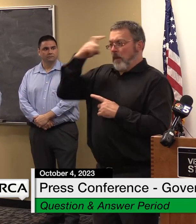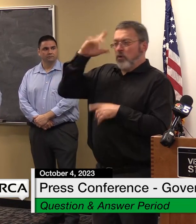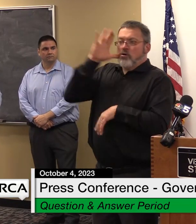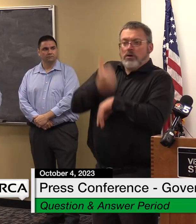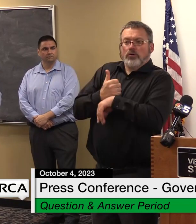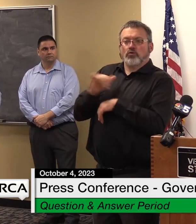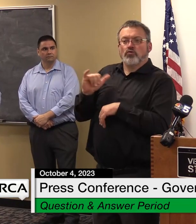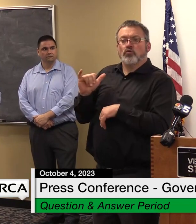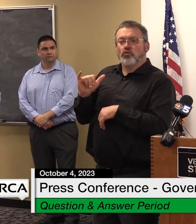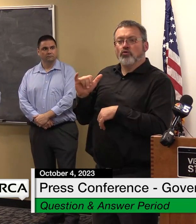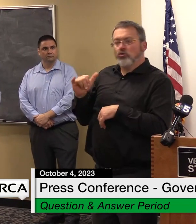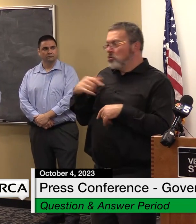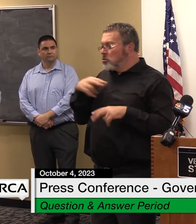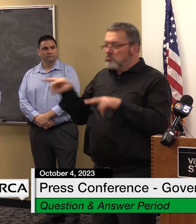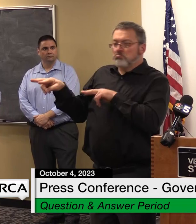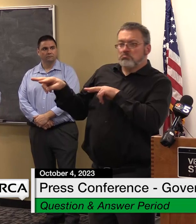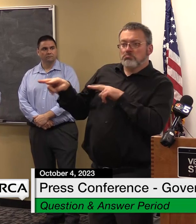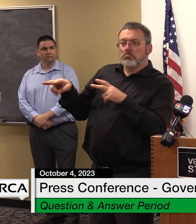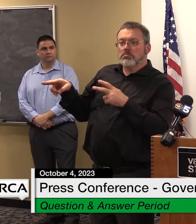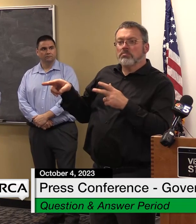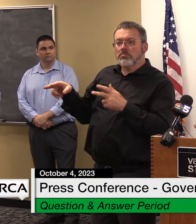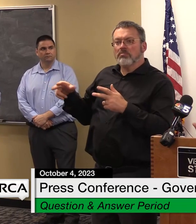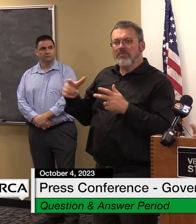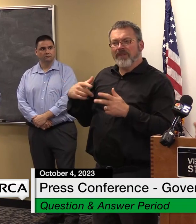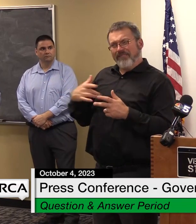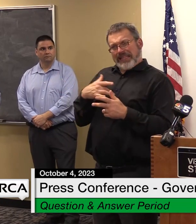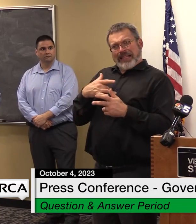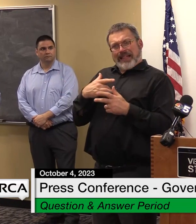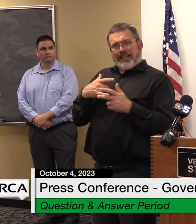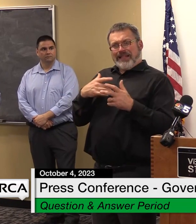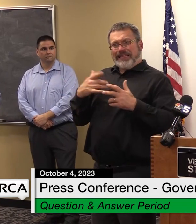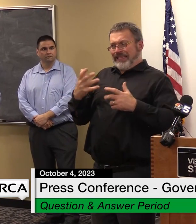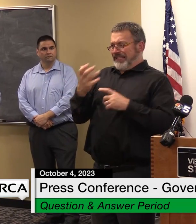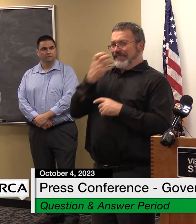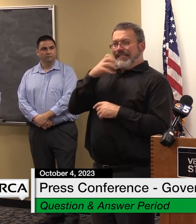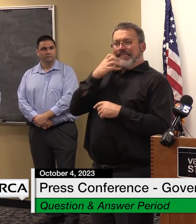of our overall, you know, heating